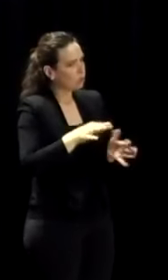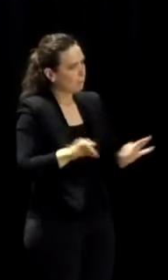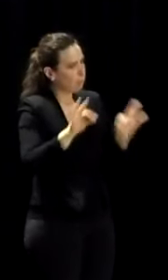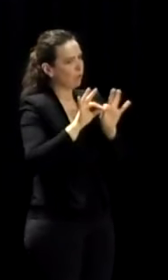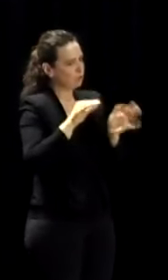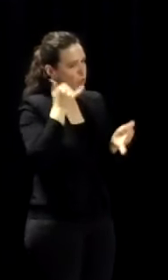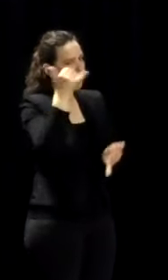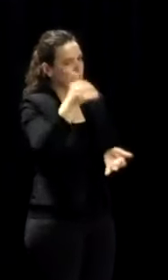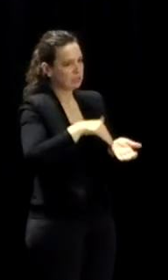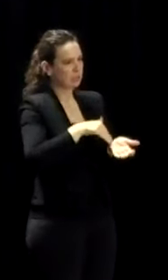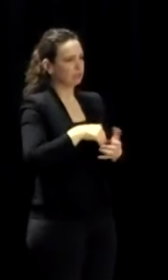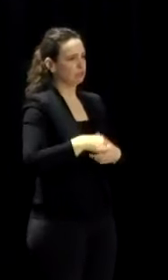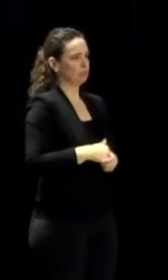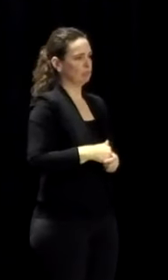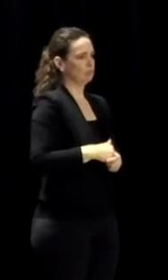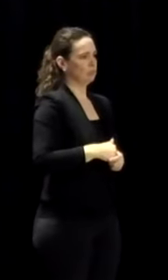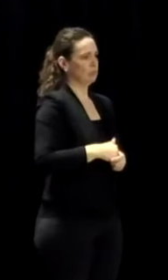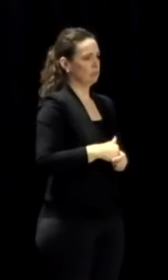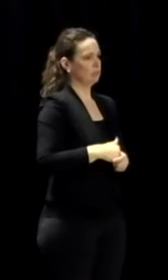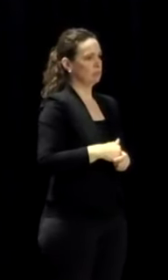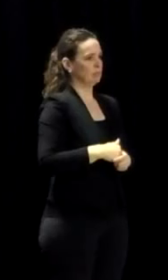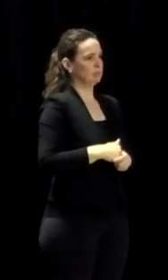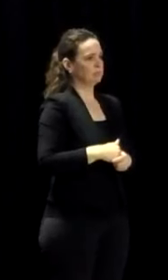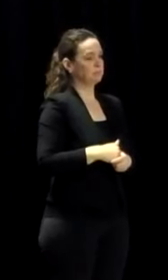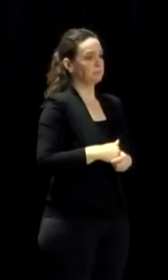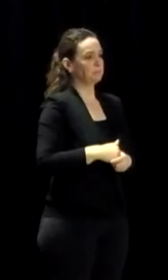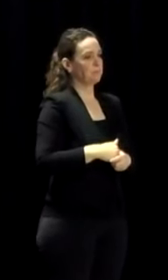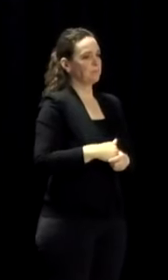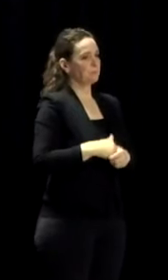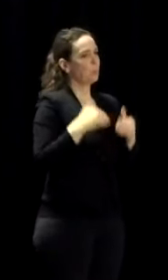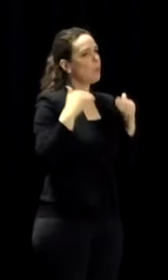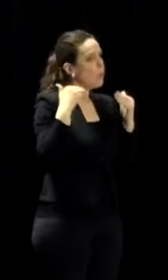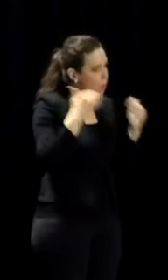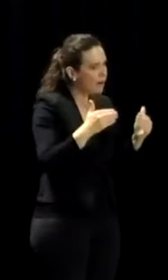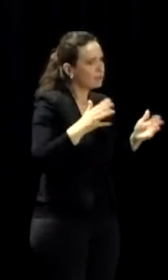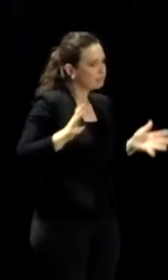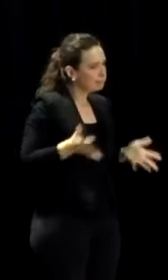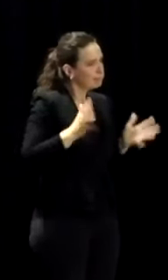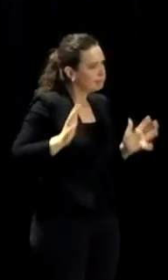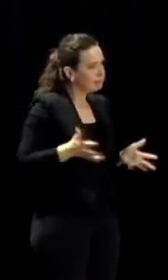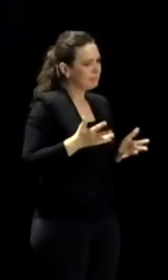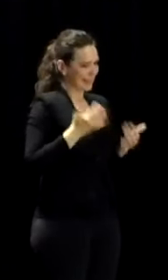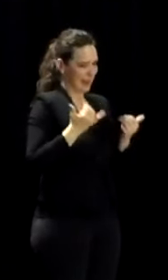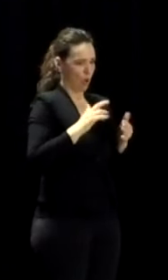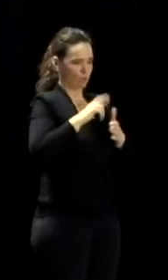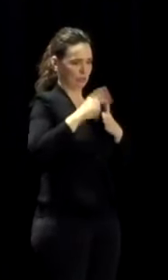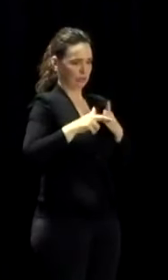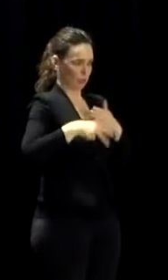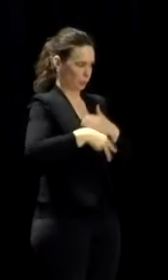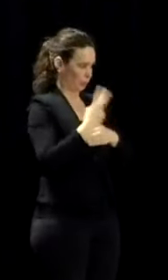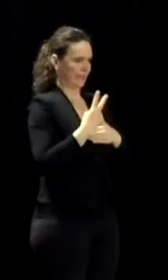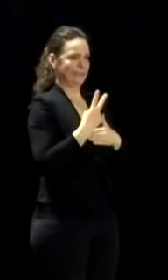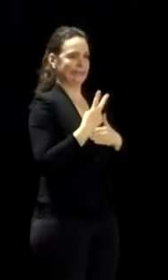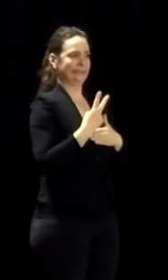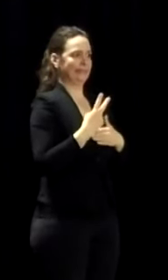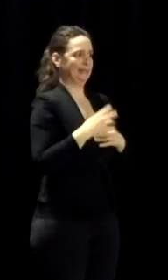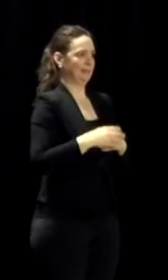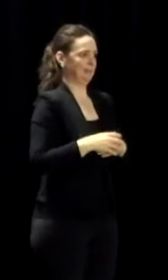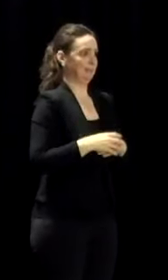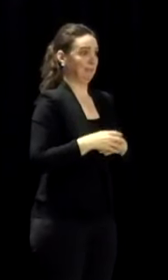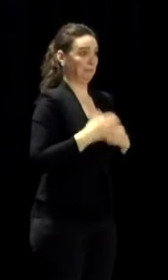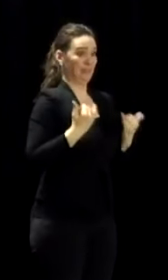Tim, again, this was noon, I think we only had 30 people at the triage site. So that curve's flattened out for demand, and it